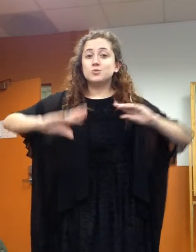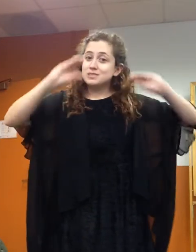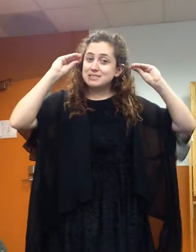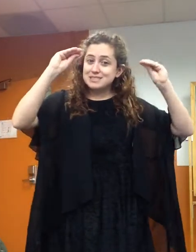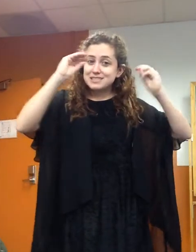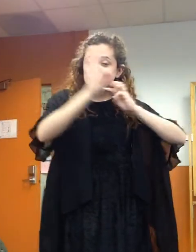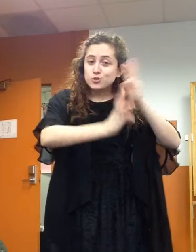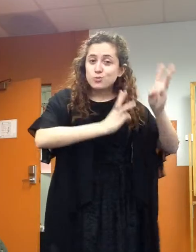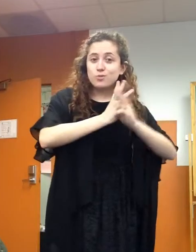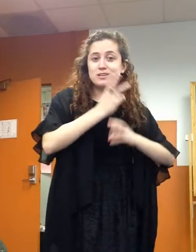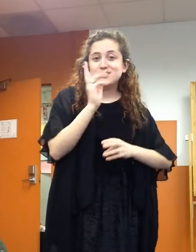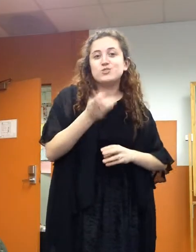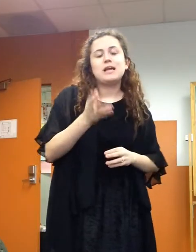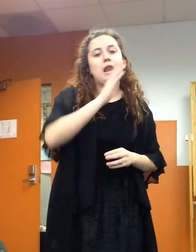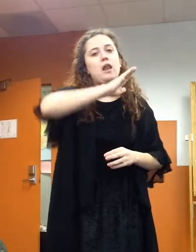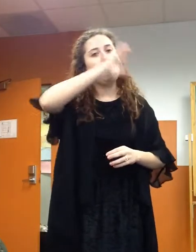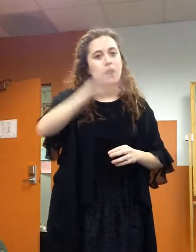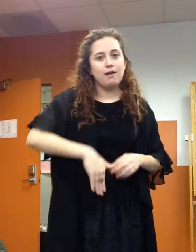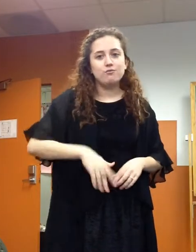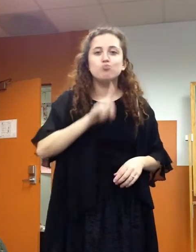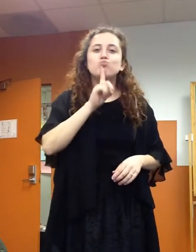taught in American universities.